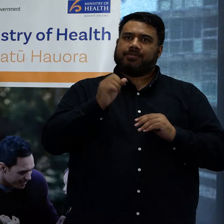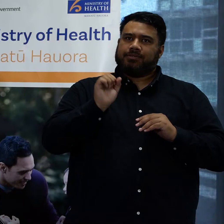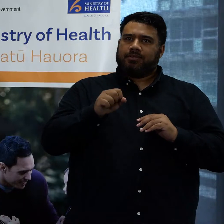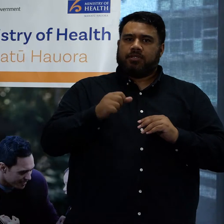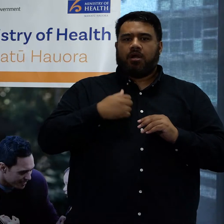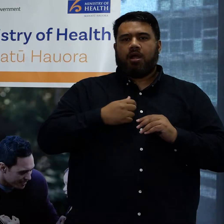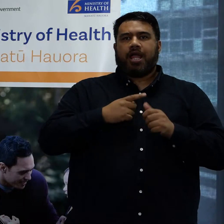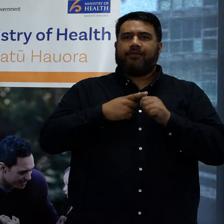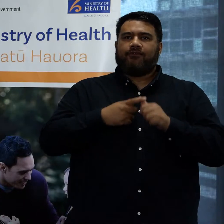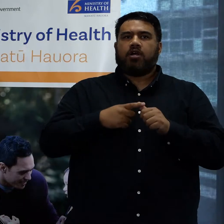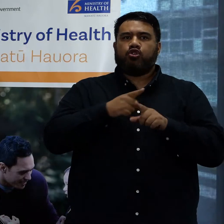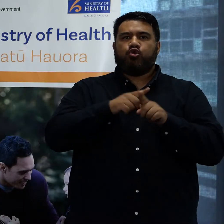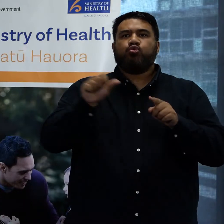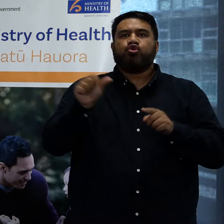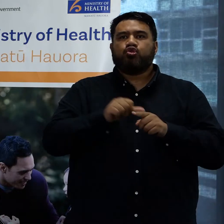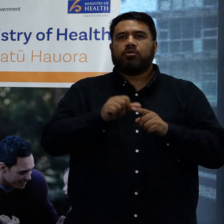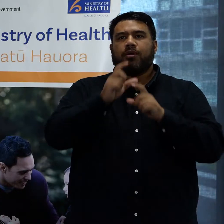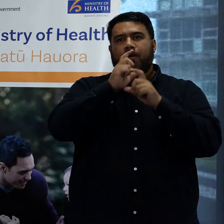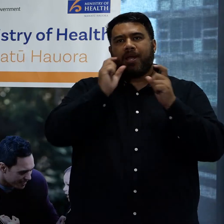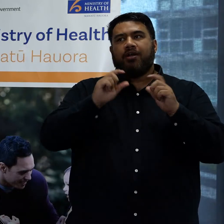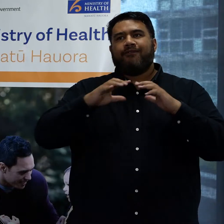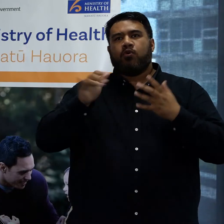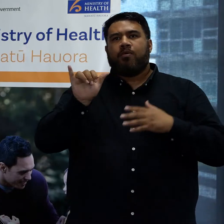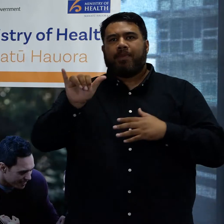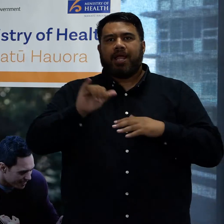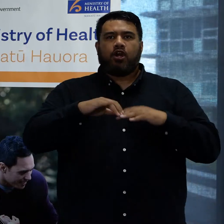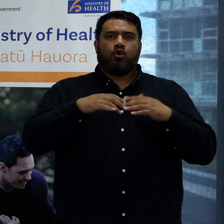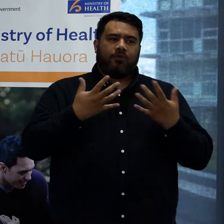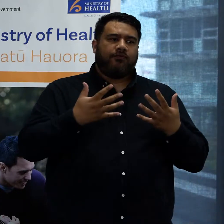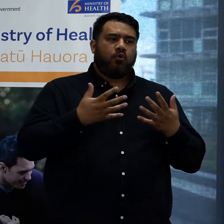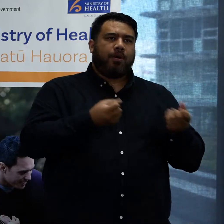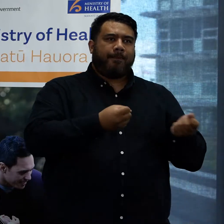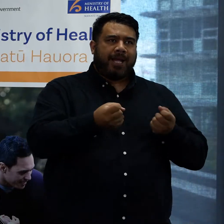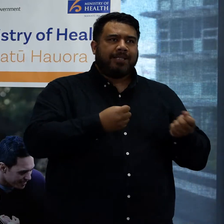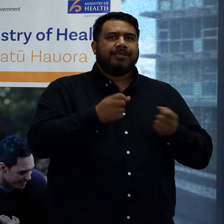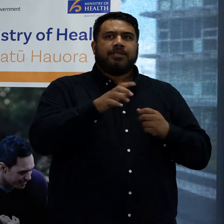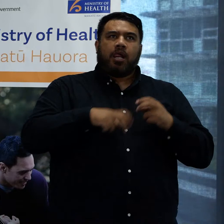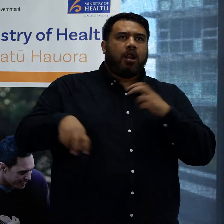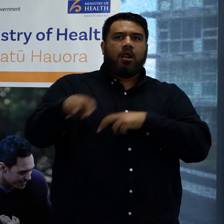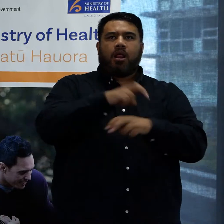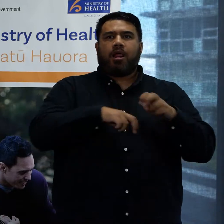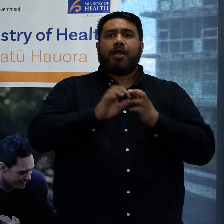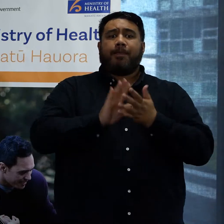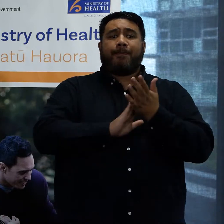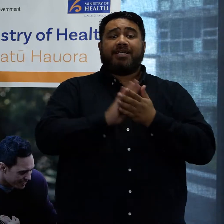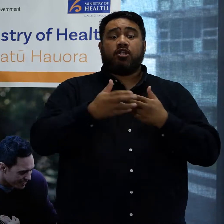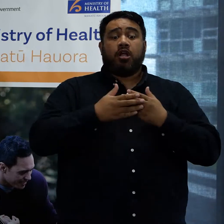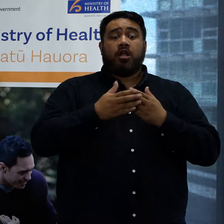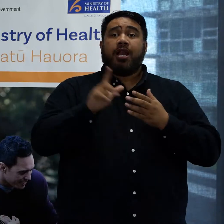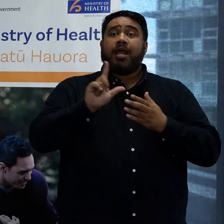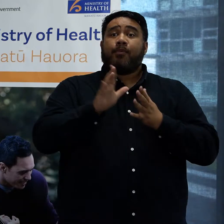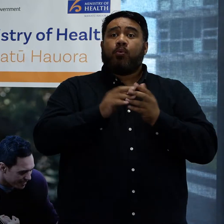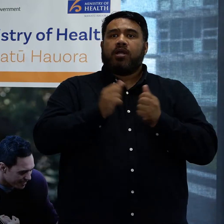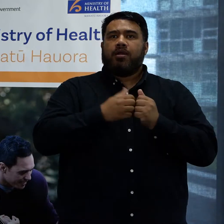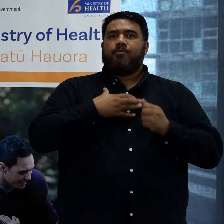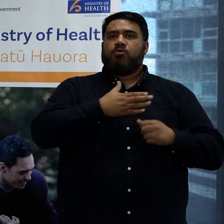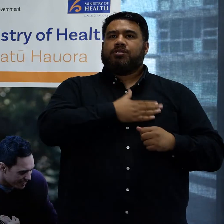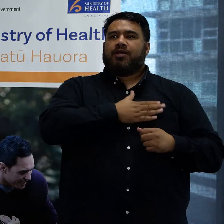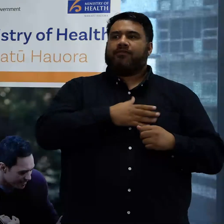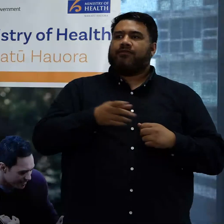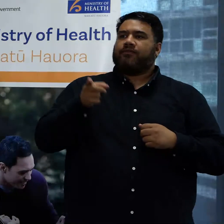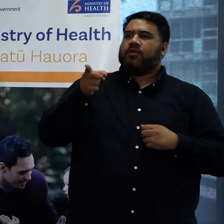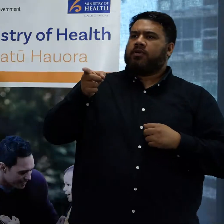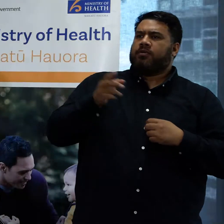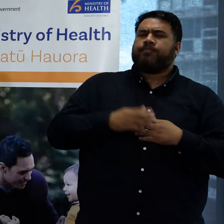advice, and please do so. That will help us enjoy our holiday safely over the long weekend. What's stopping you from making that mandatory under level